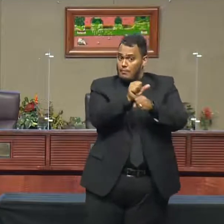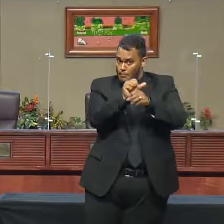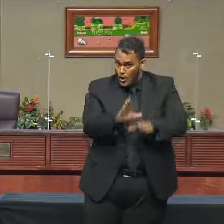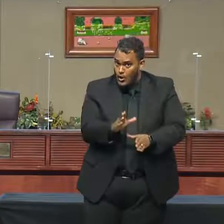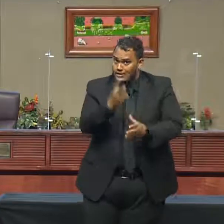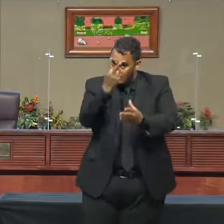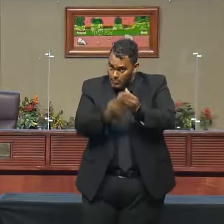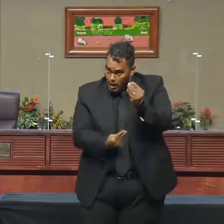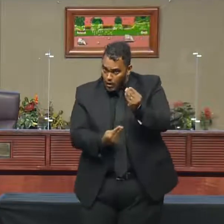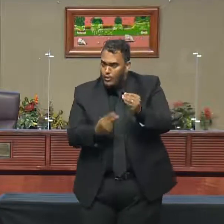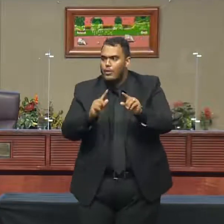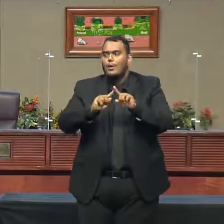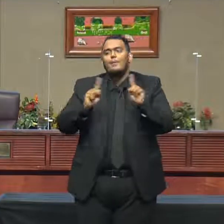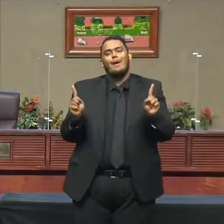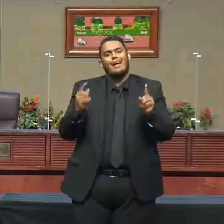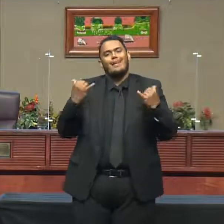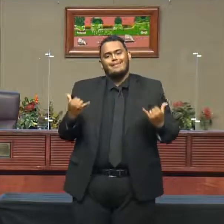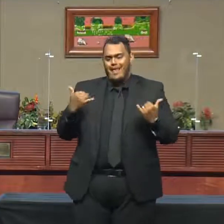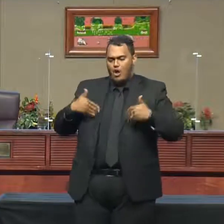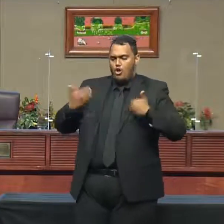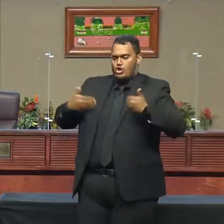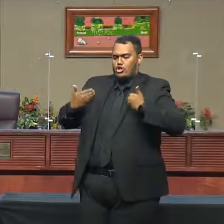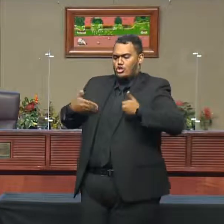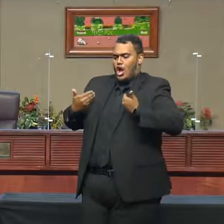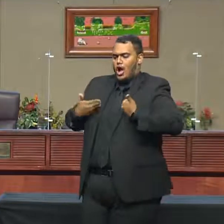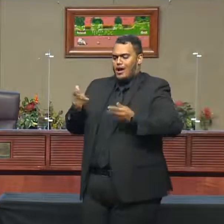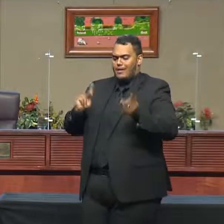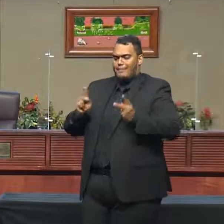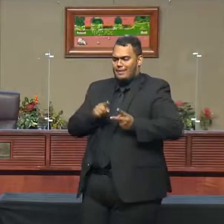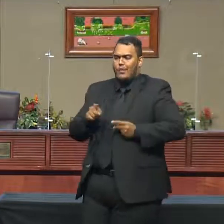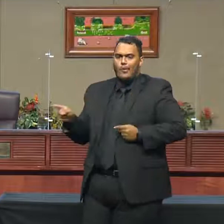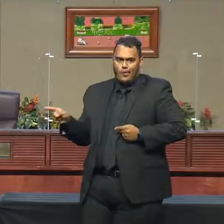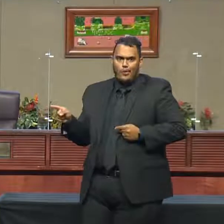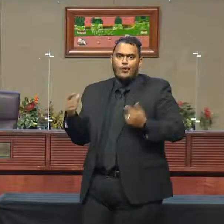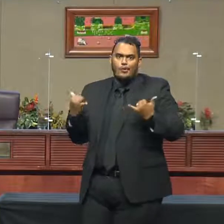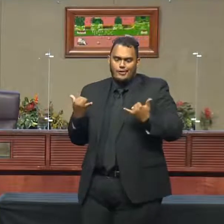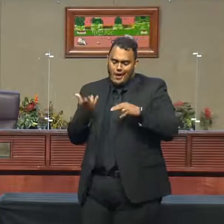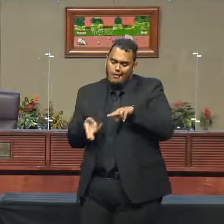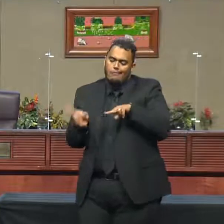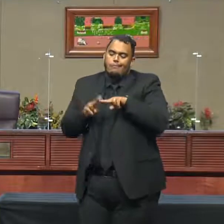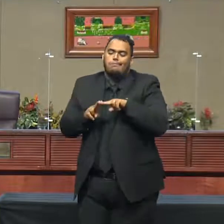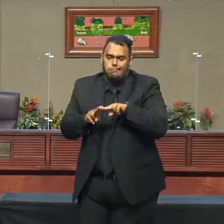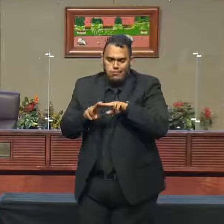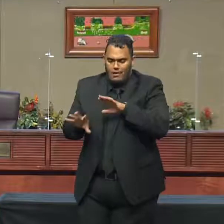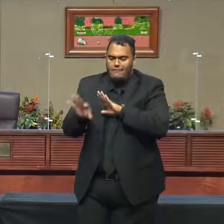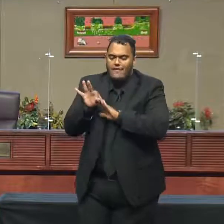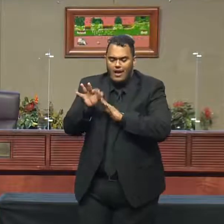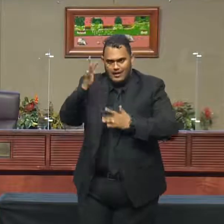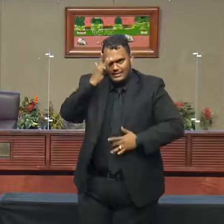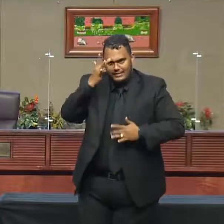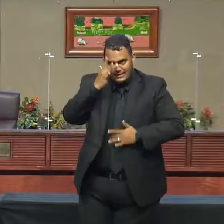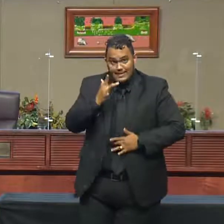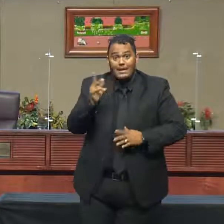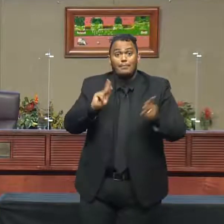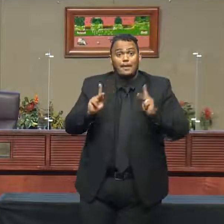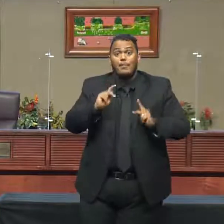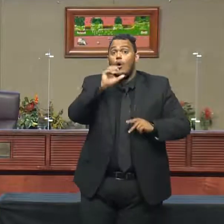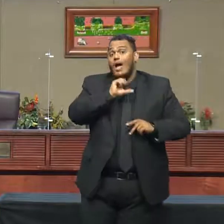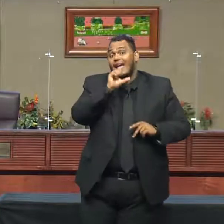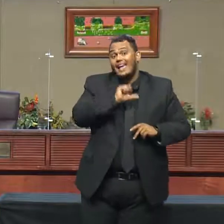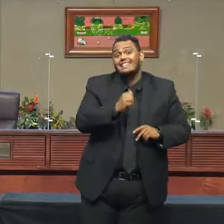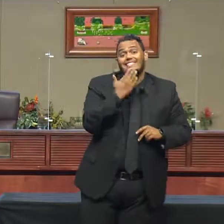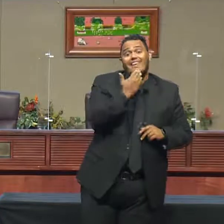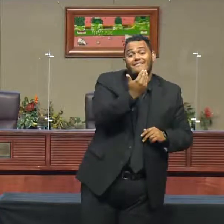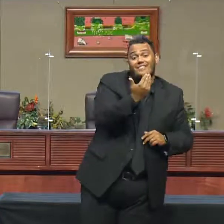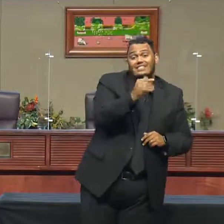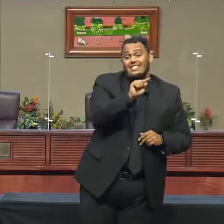in the younger segment of the population, which people from 15 to 24 account for over 30%